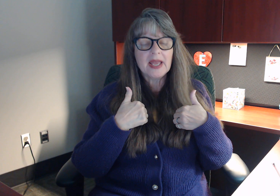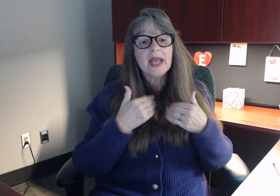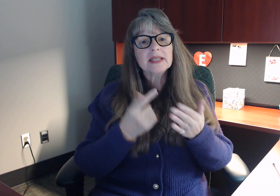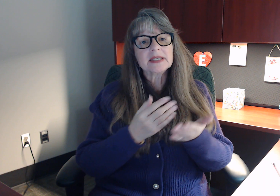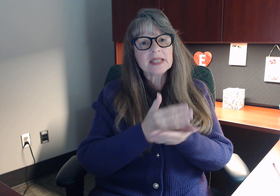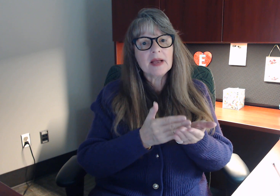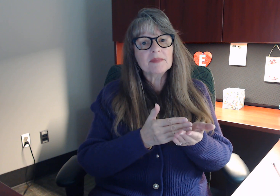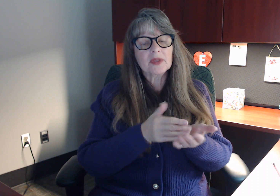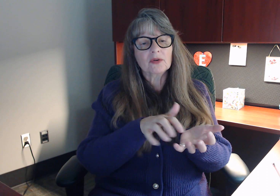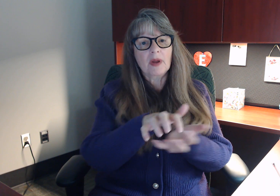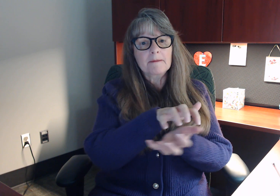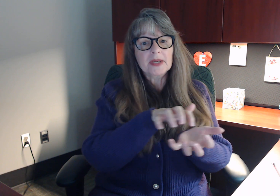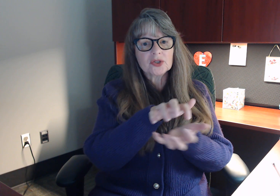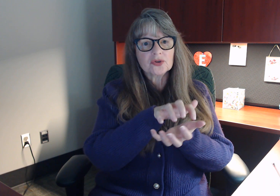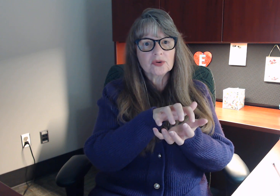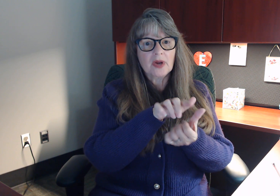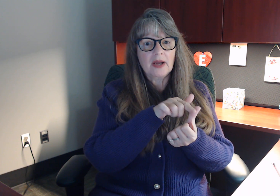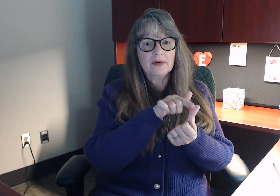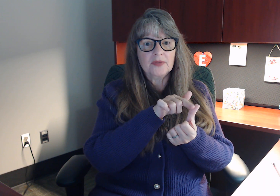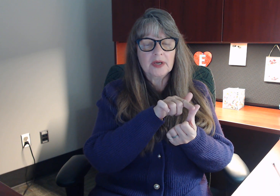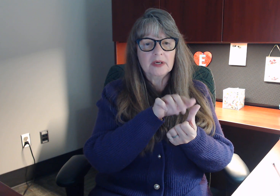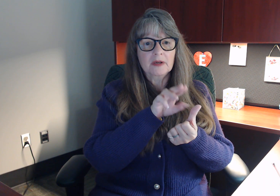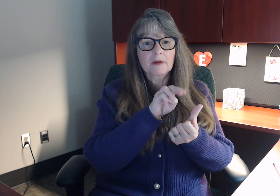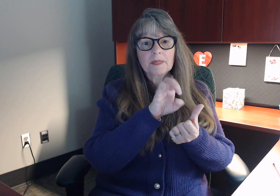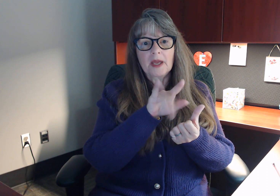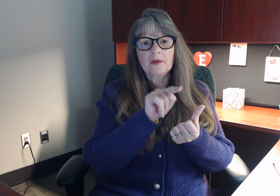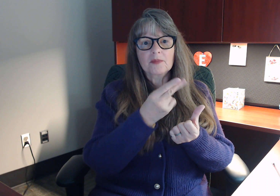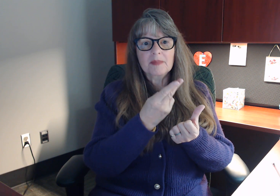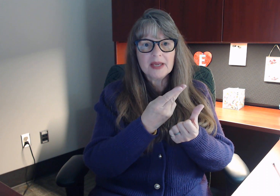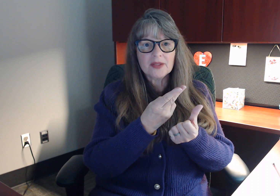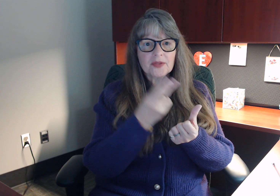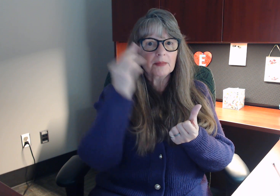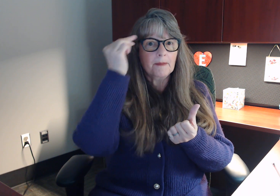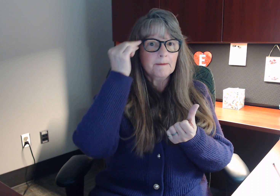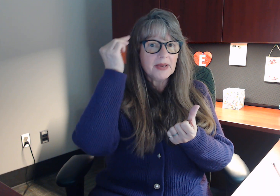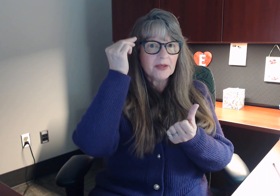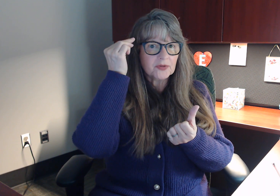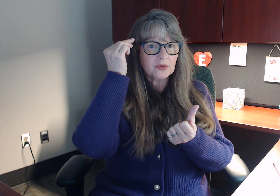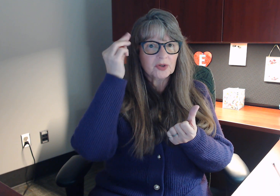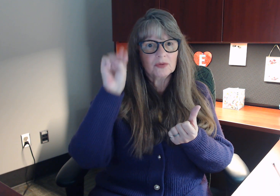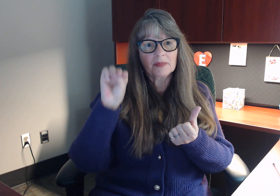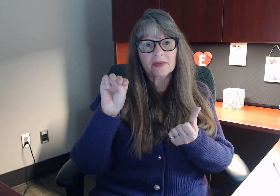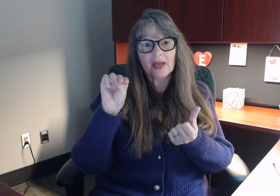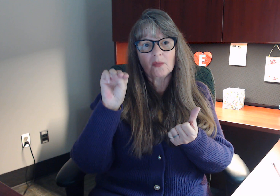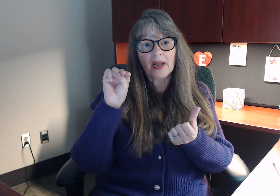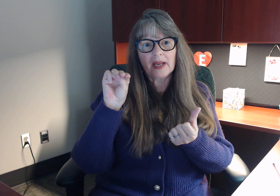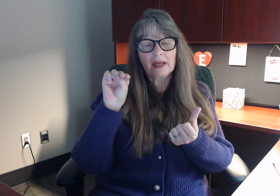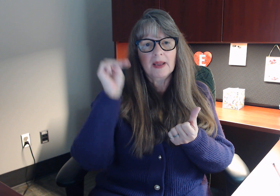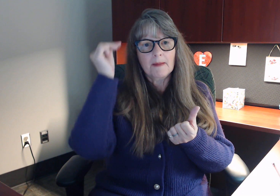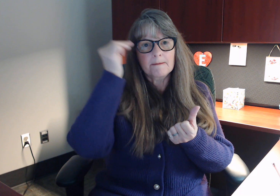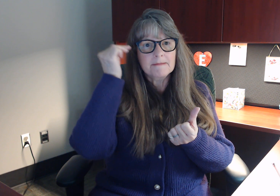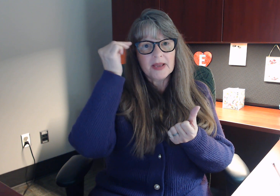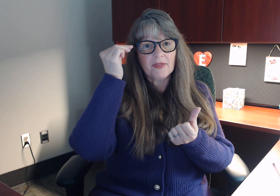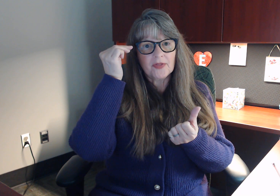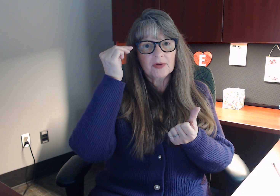and some that are a mixture of myth. You could do myth that way, myth